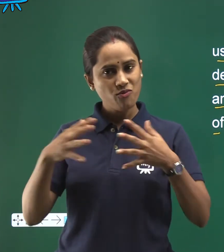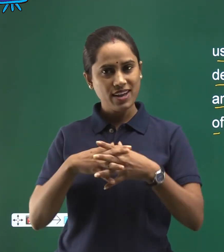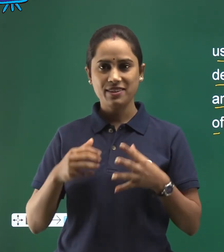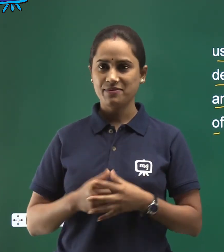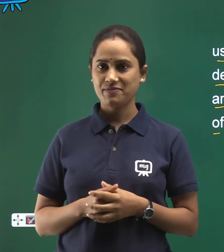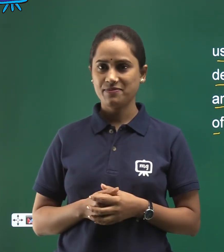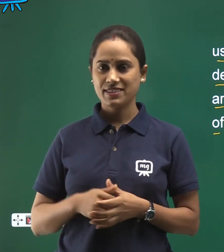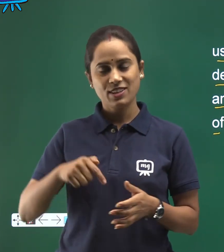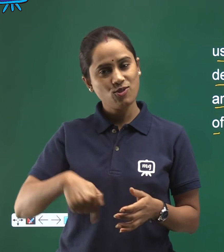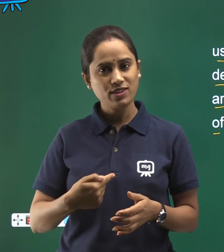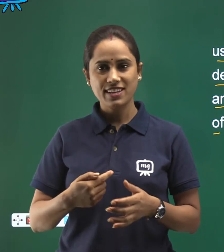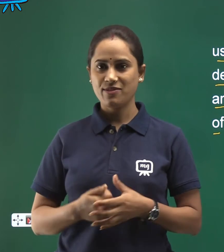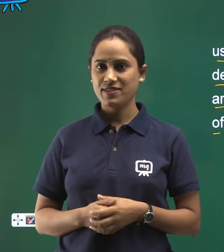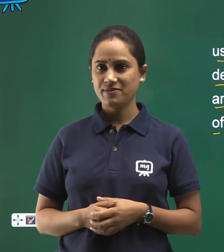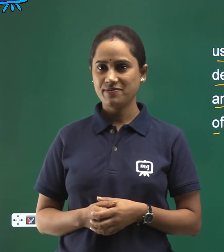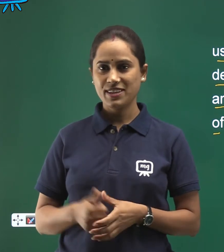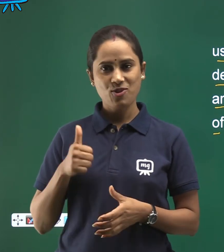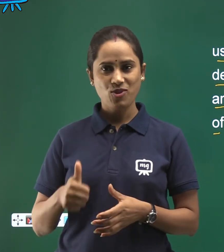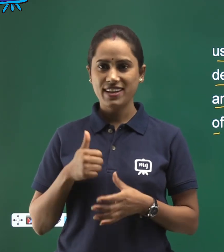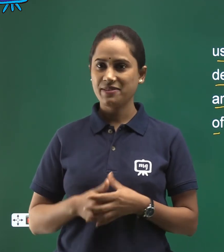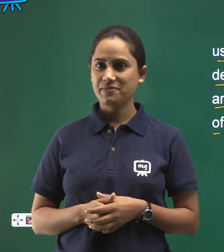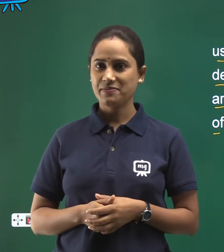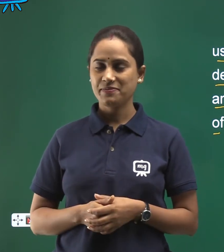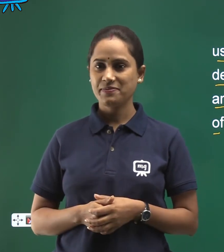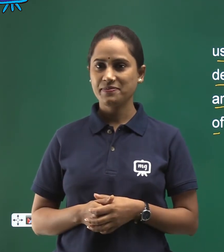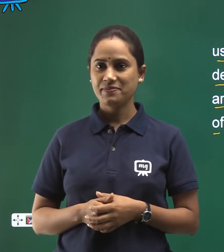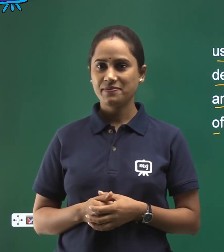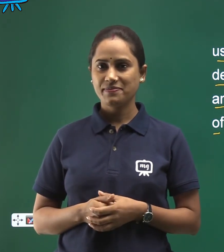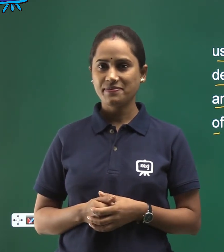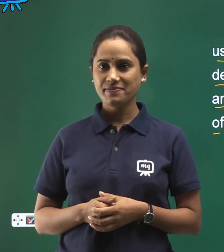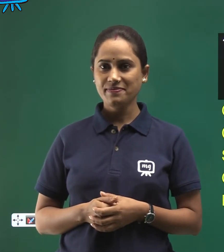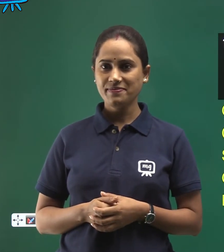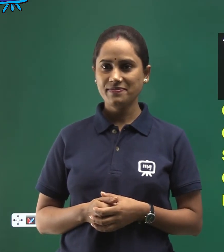homework yourself. Okay?